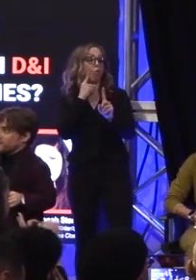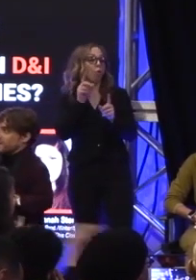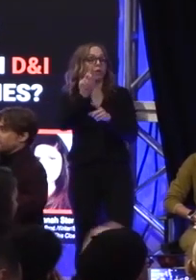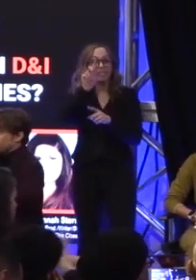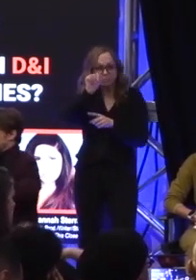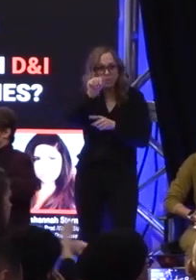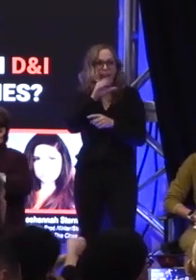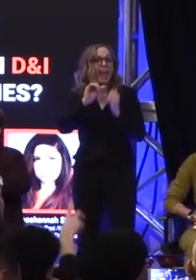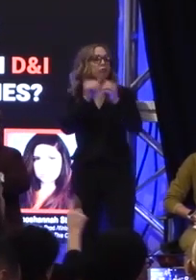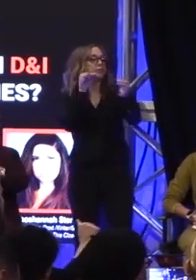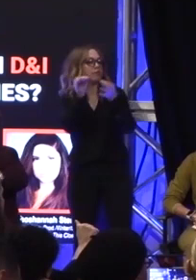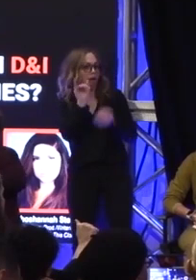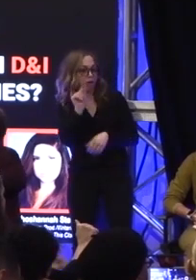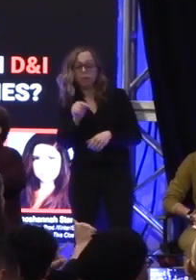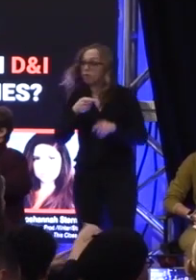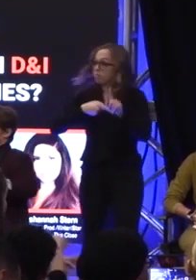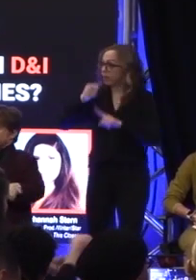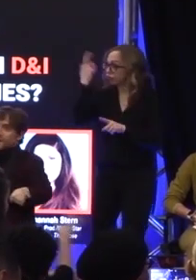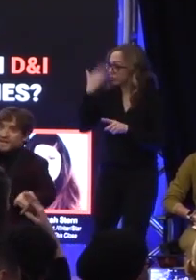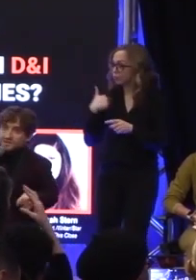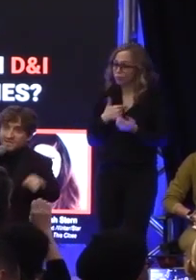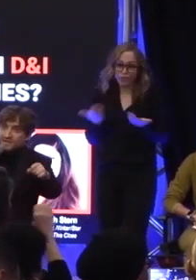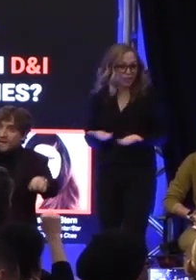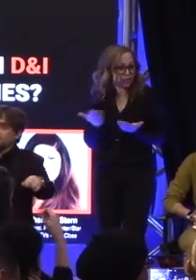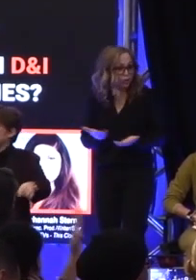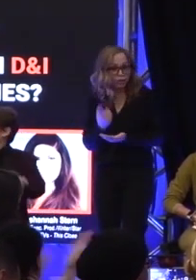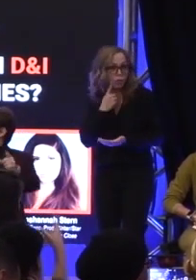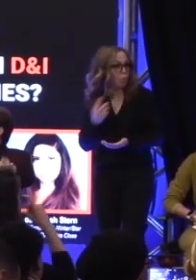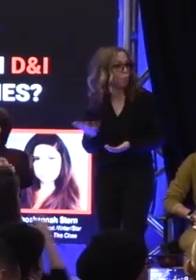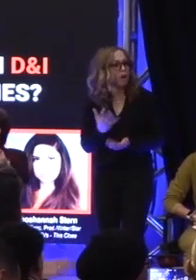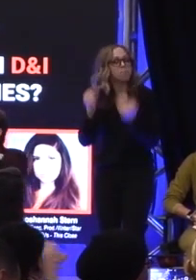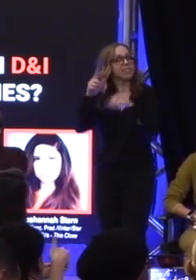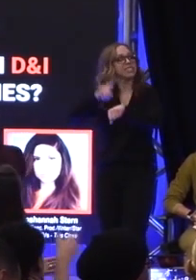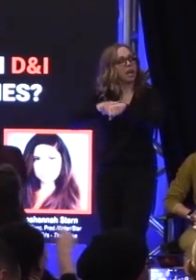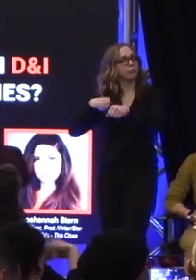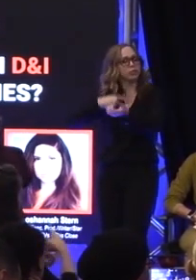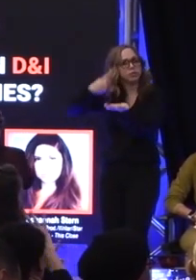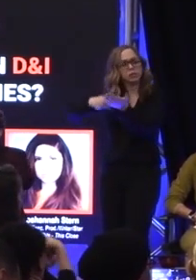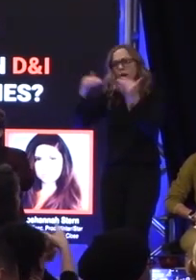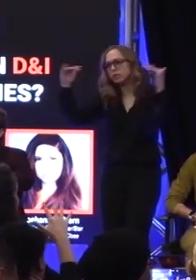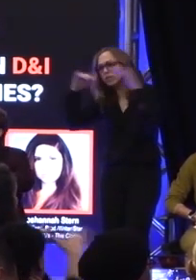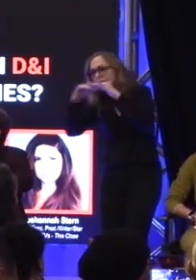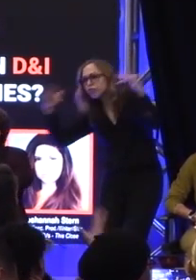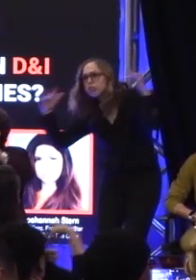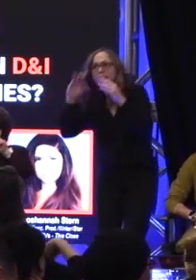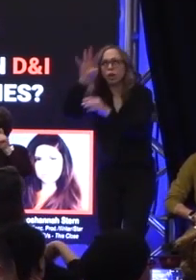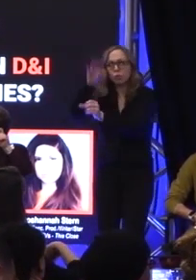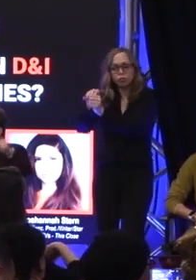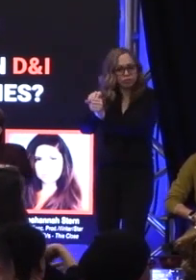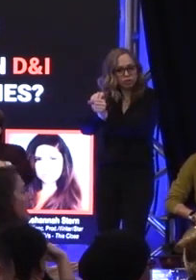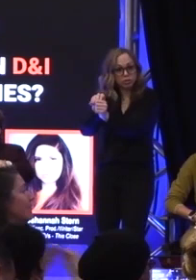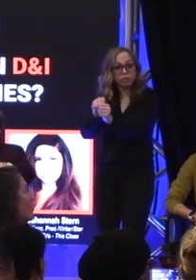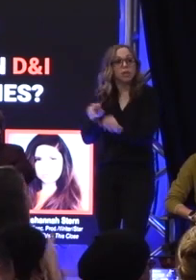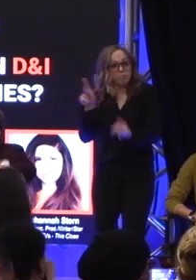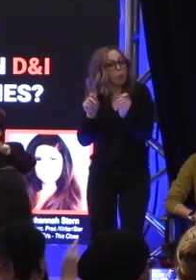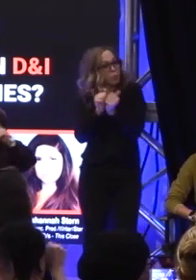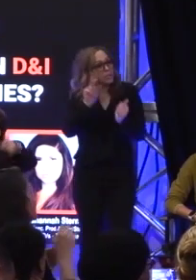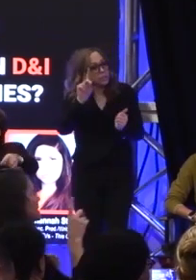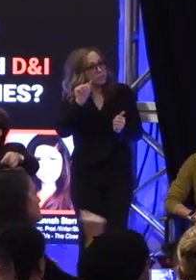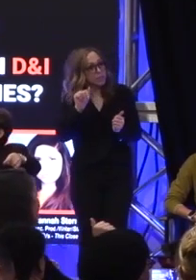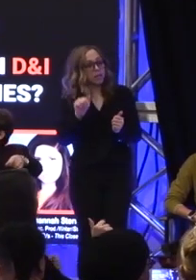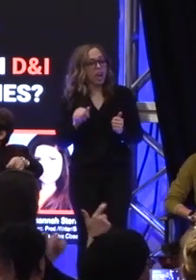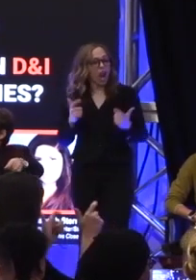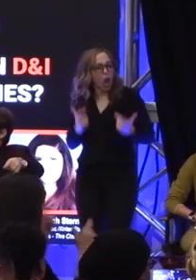disabilities. And the main reason Easter Seals is here is because a lot of times when we're talking about diversity and inclusion, even though people with disabilities